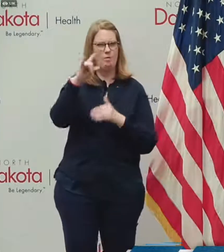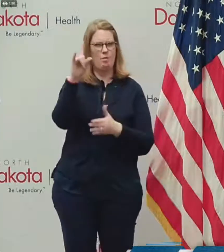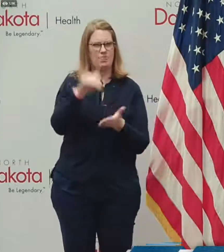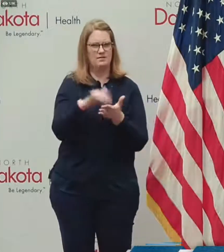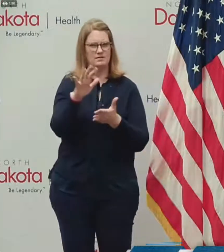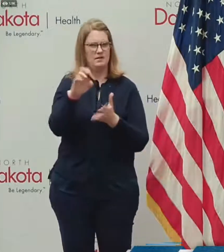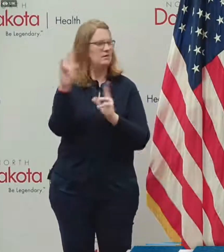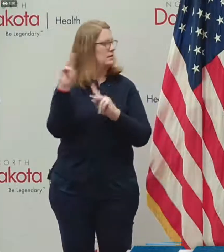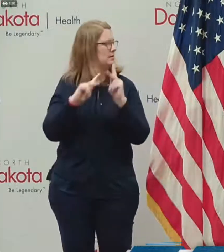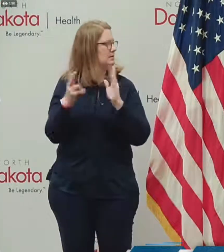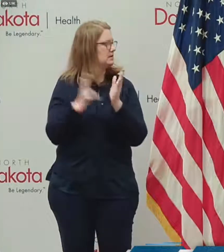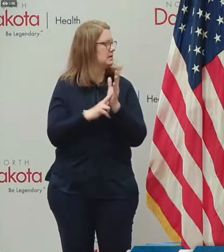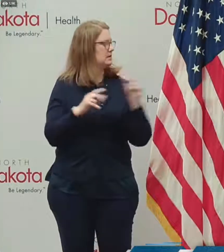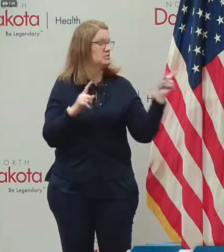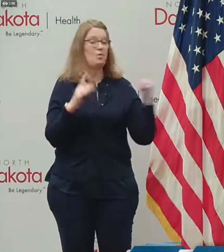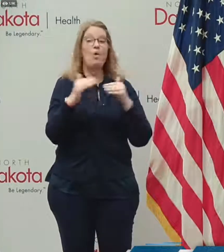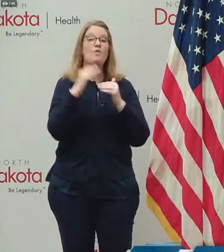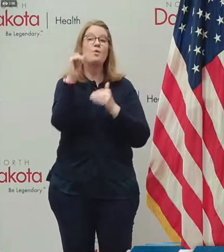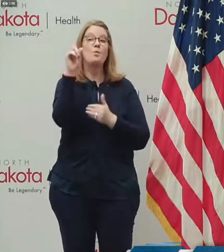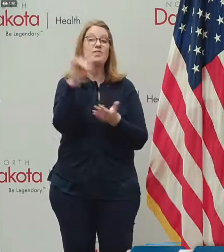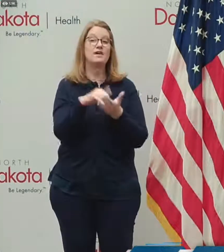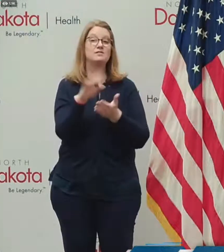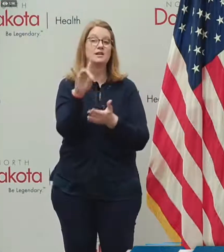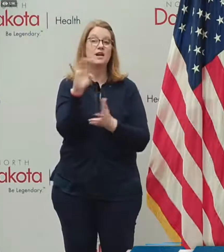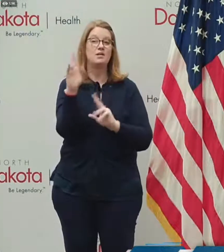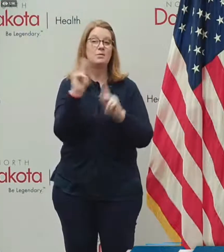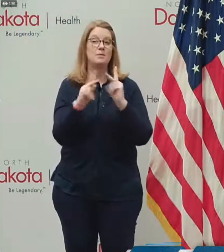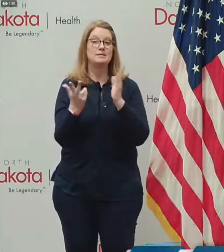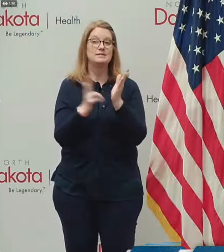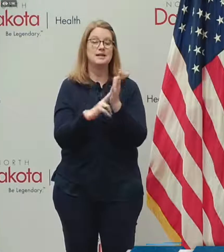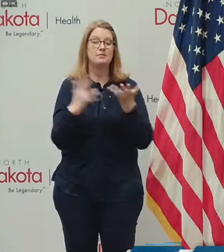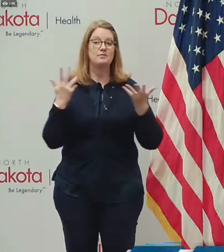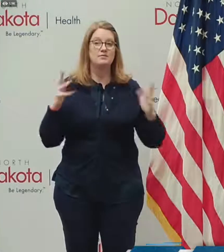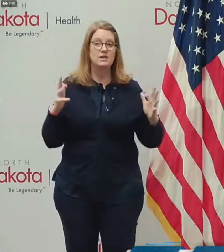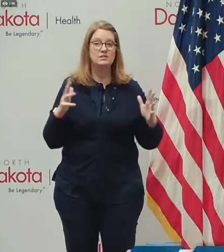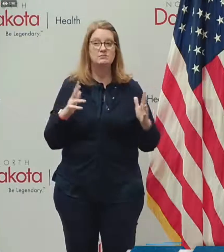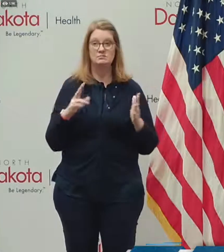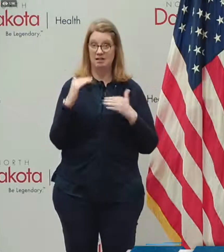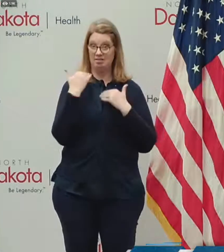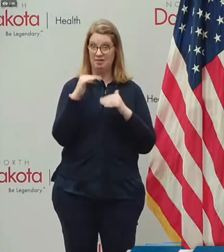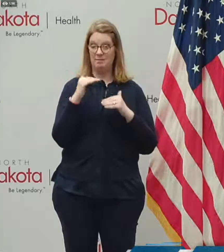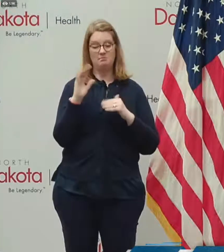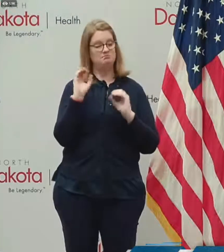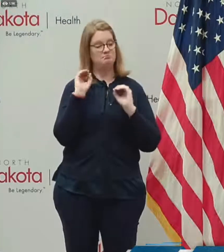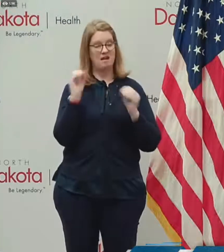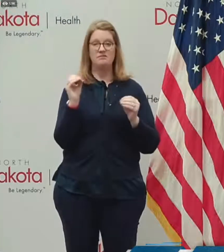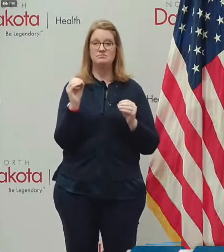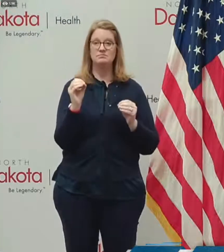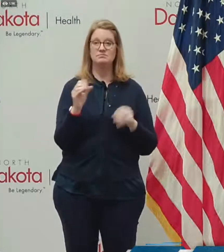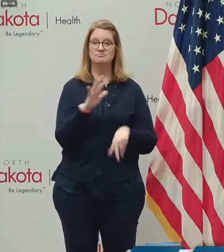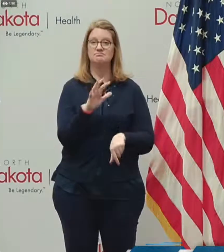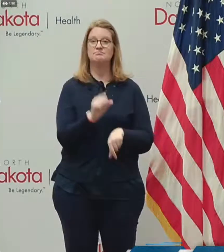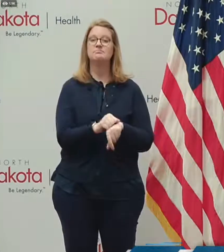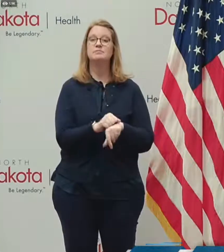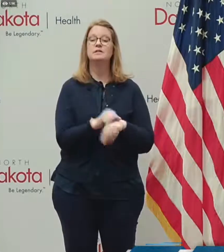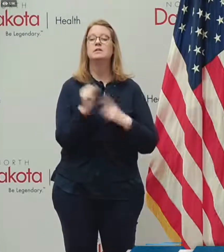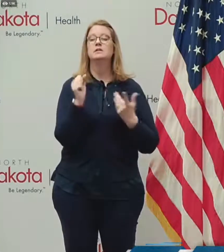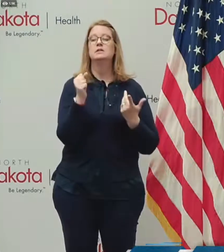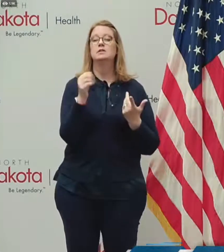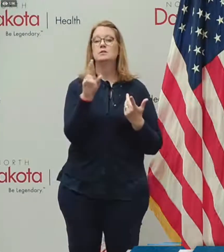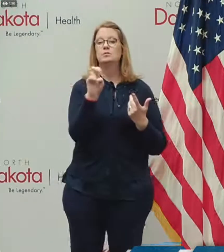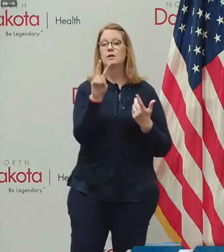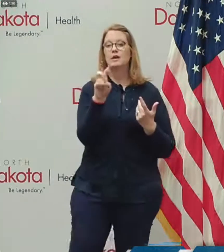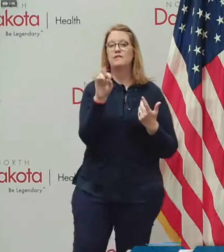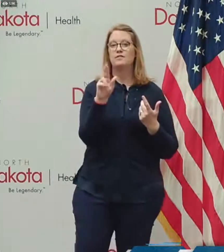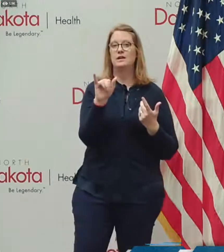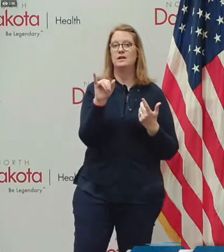up. Over 1,800 people have already signed up. There is no limit. Reserve your space now. Go to recoveryreinvented.com.